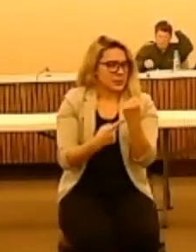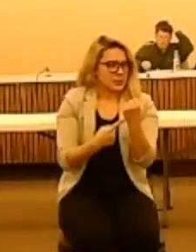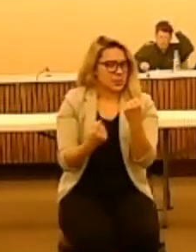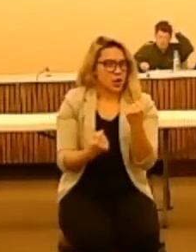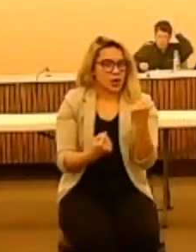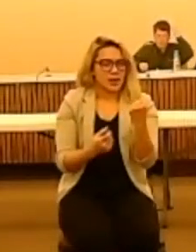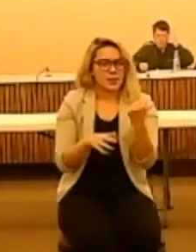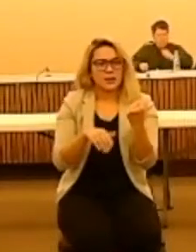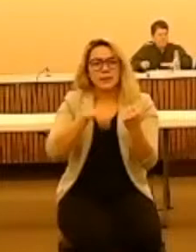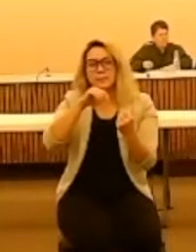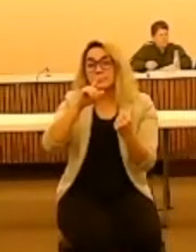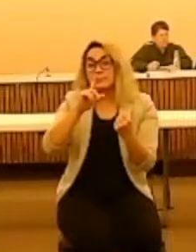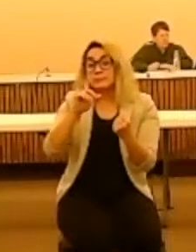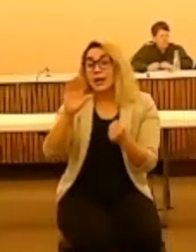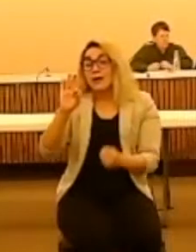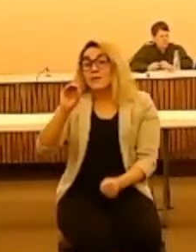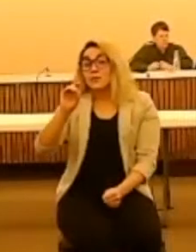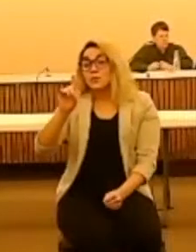are or not.